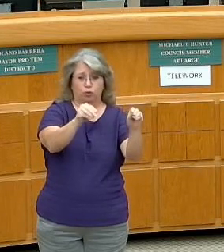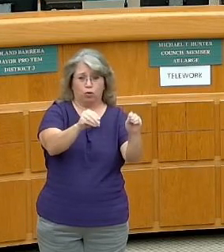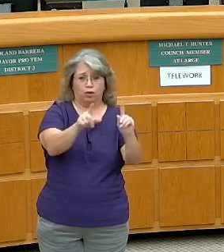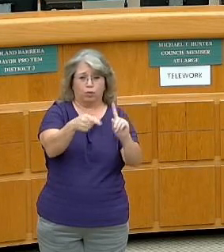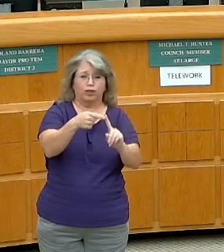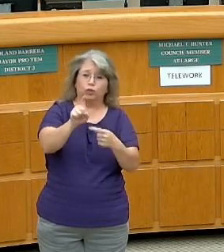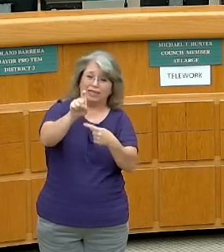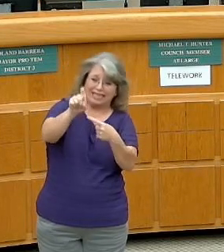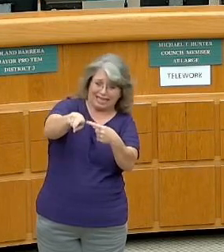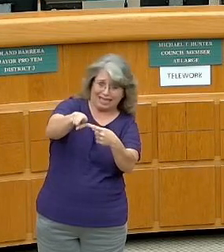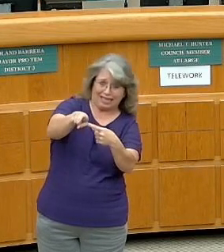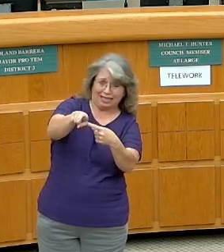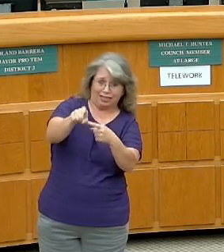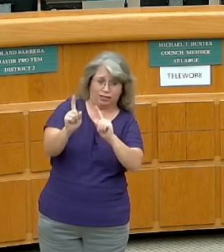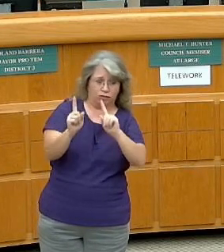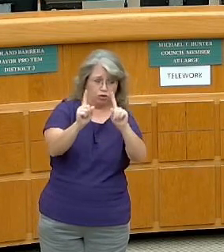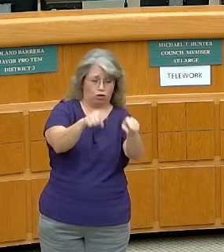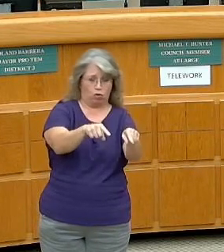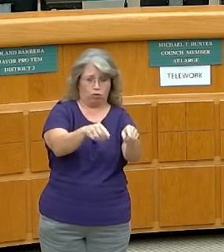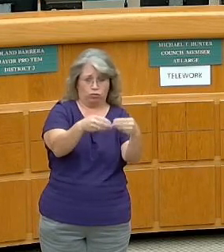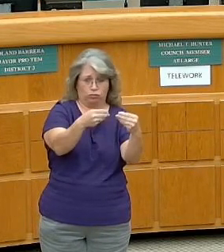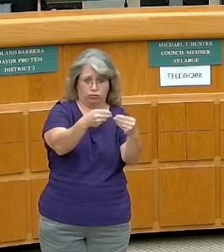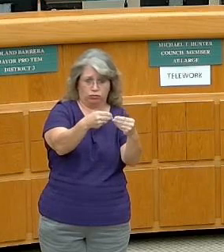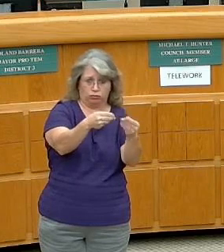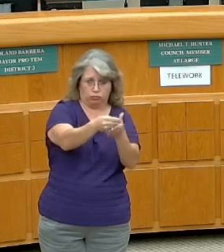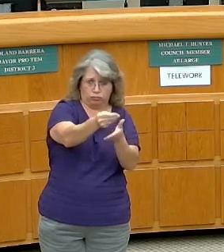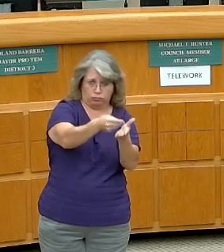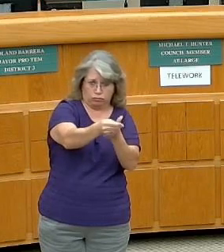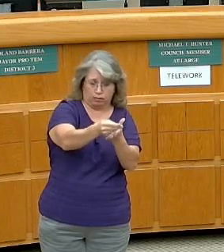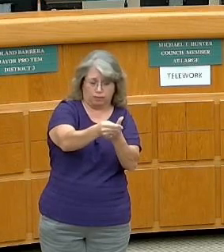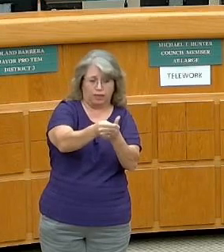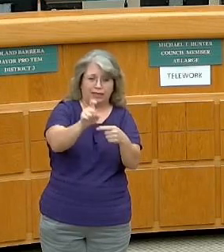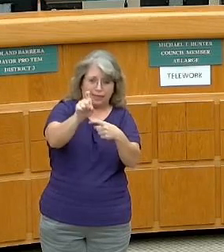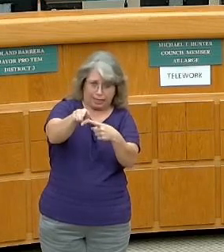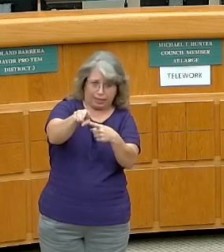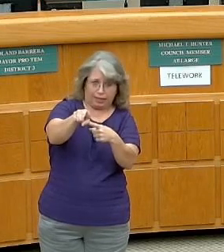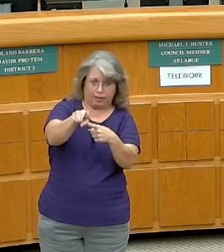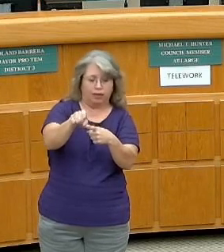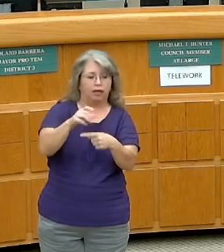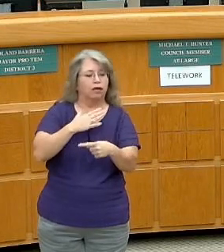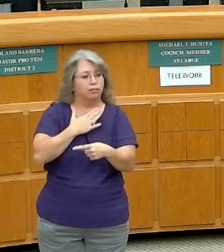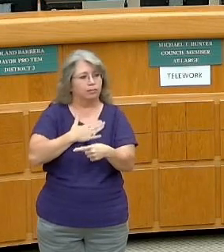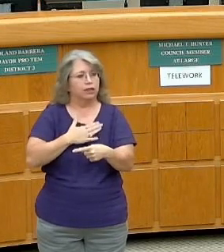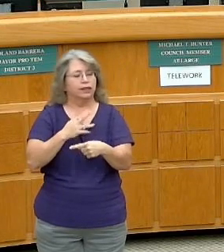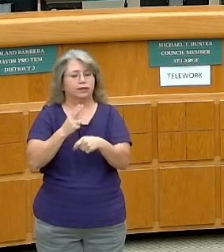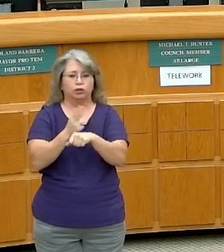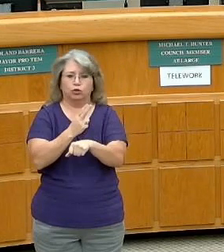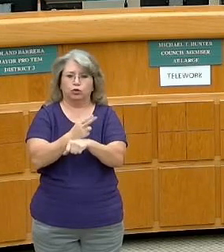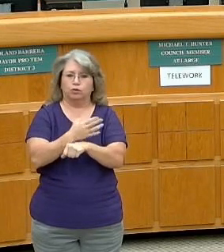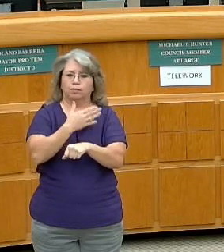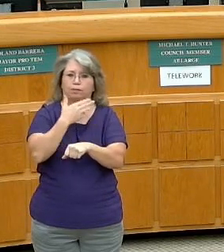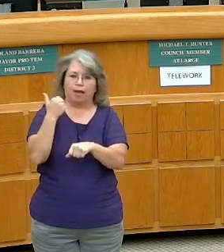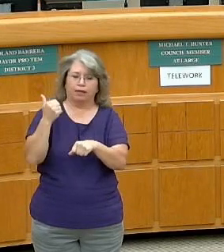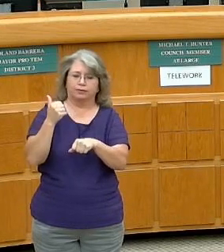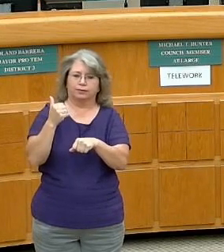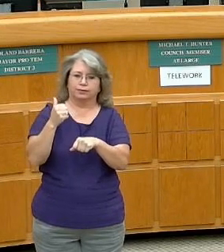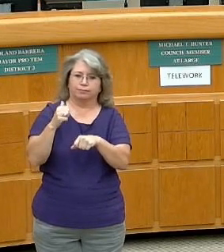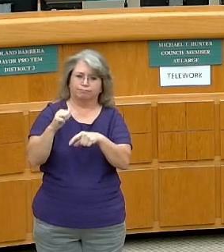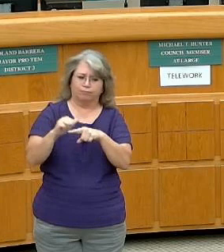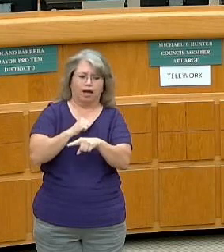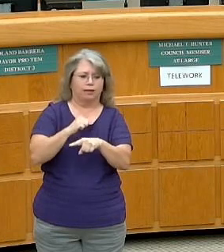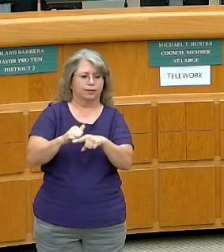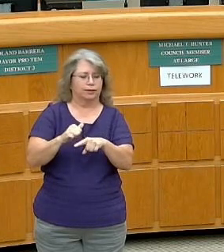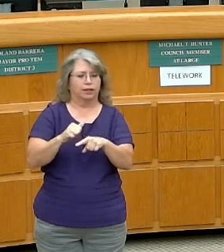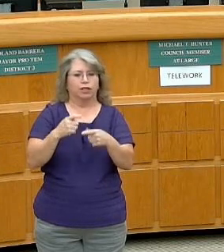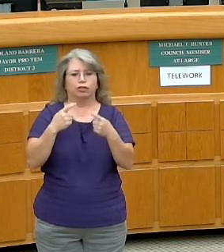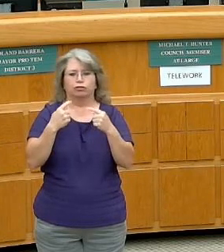to go to the grocery store. You need to go get something for your home. Please use the best practices. Try to limit your shoppers to